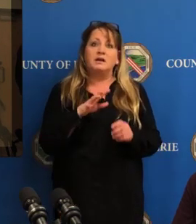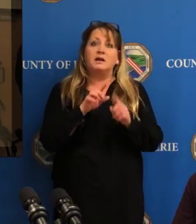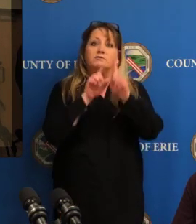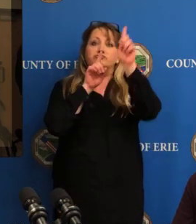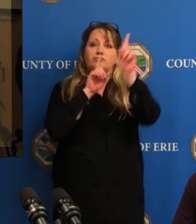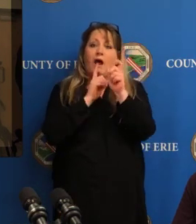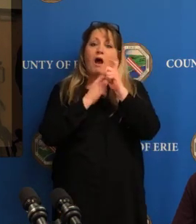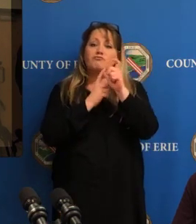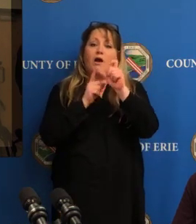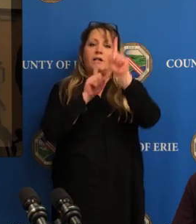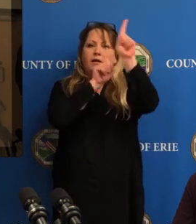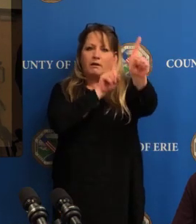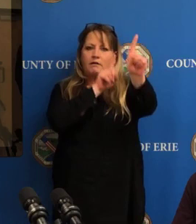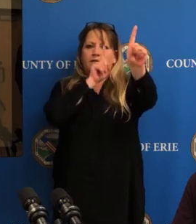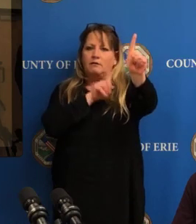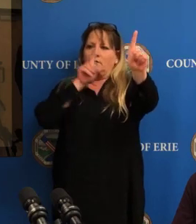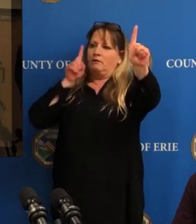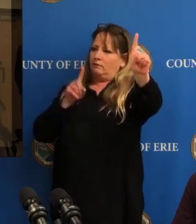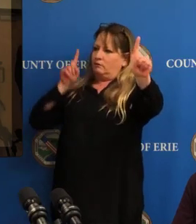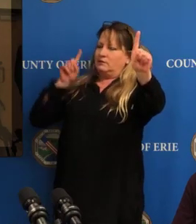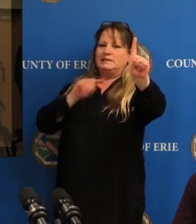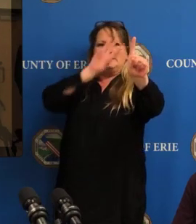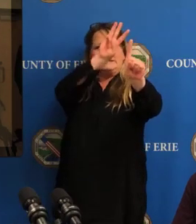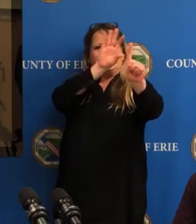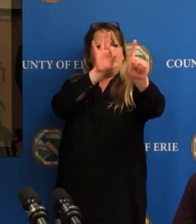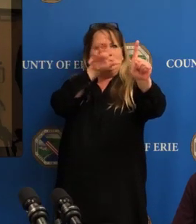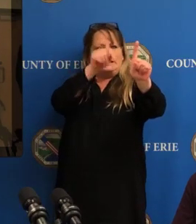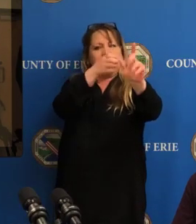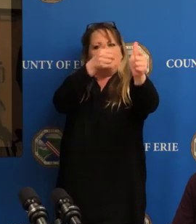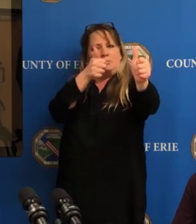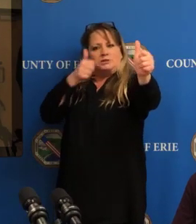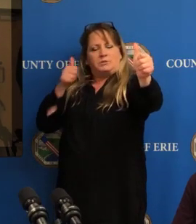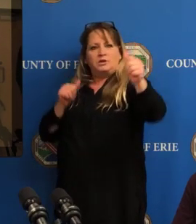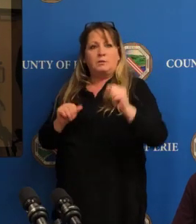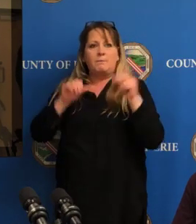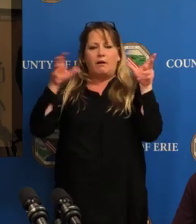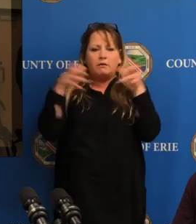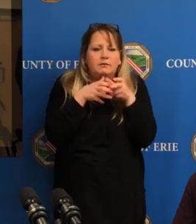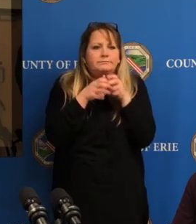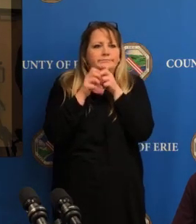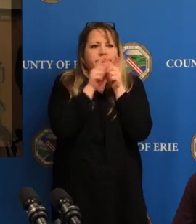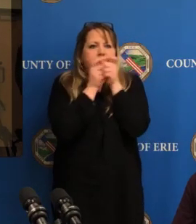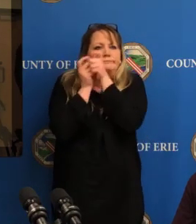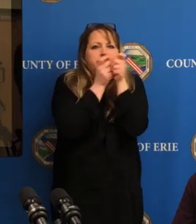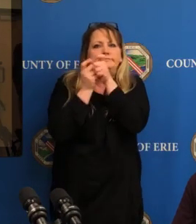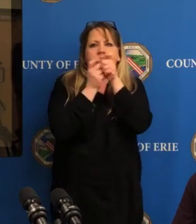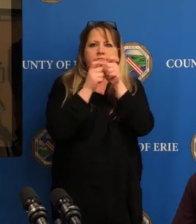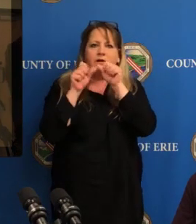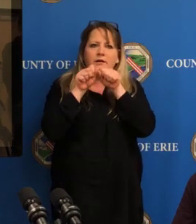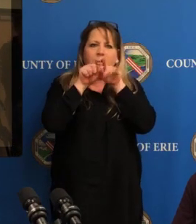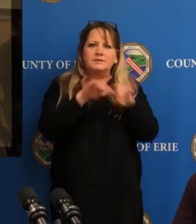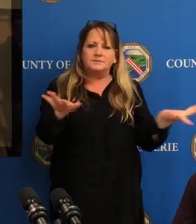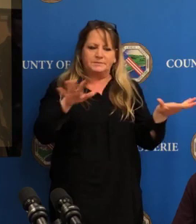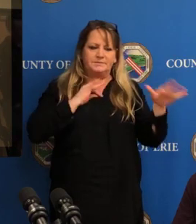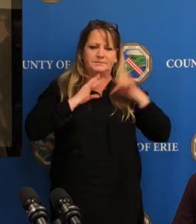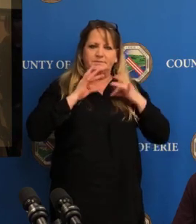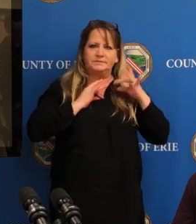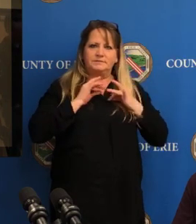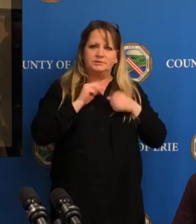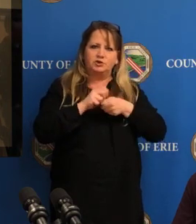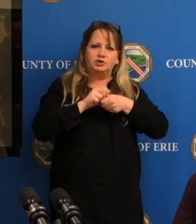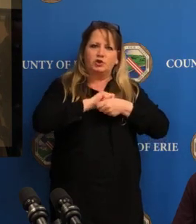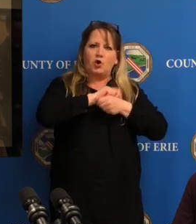be good. But all together in a pack, not really good, because each and every one of you is potential transmission of COVID-19 to the other